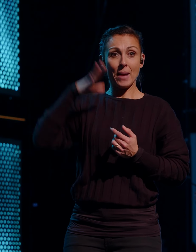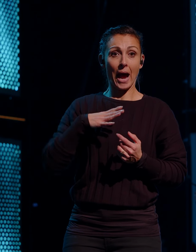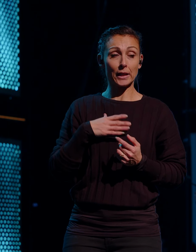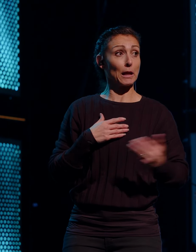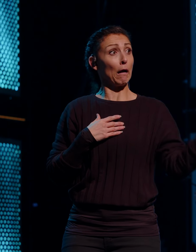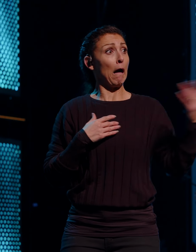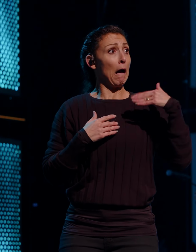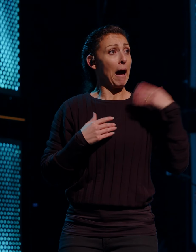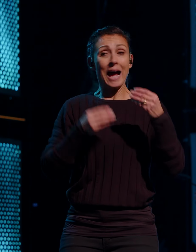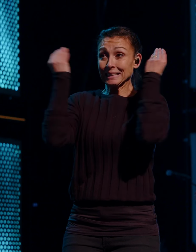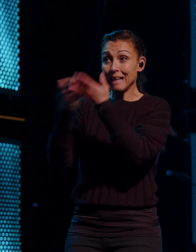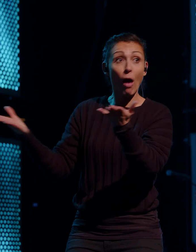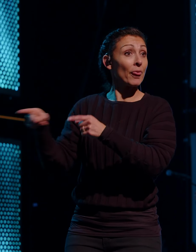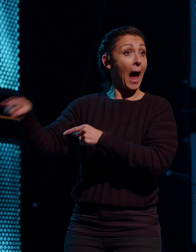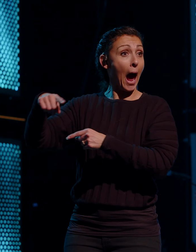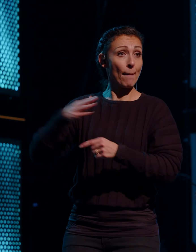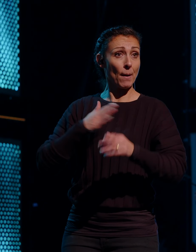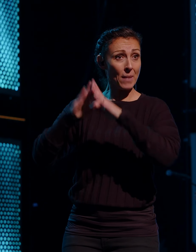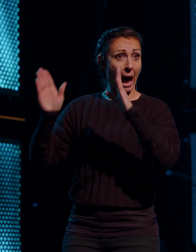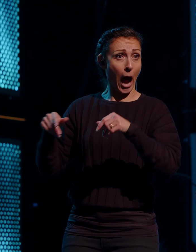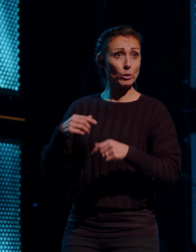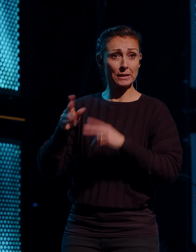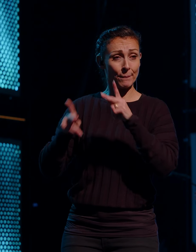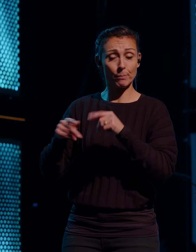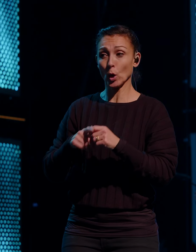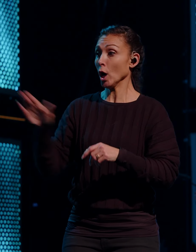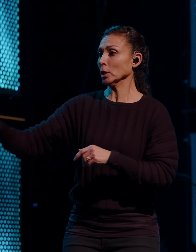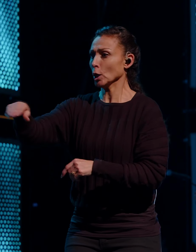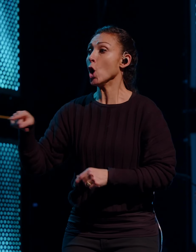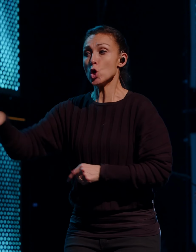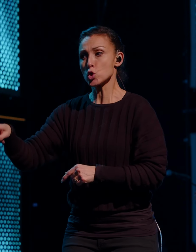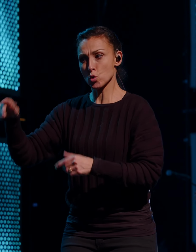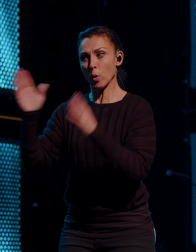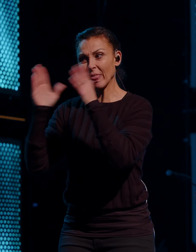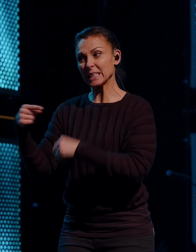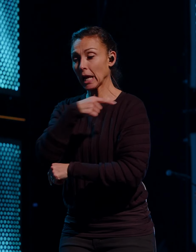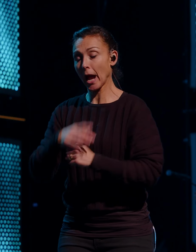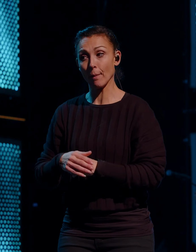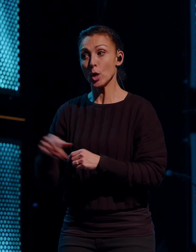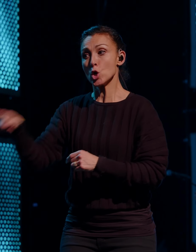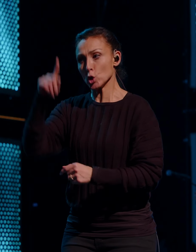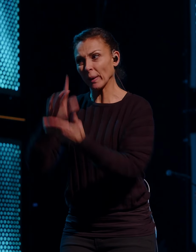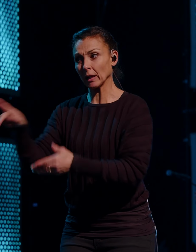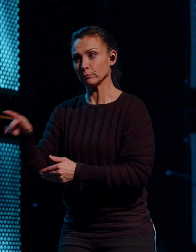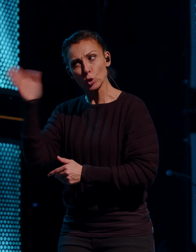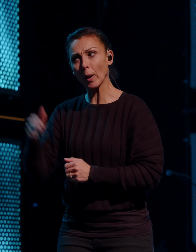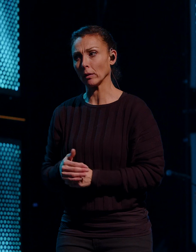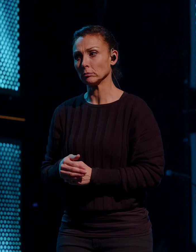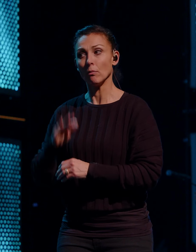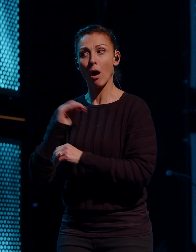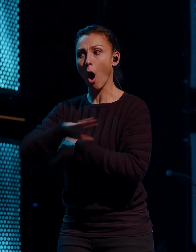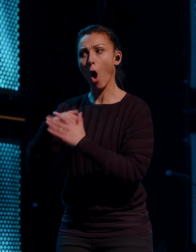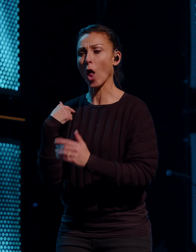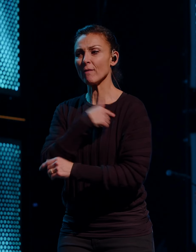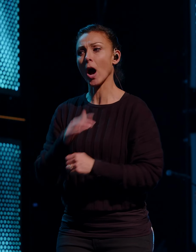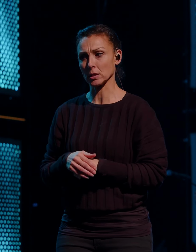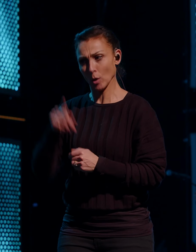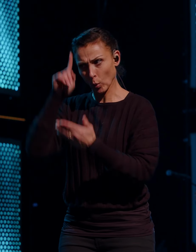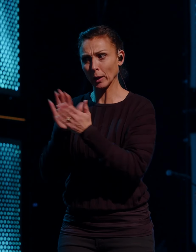blue collar man. He's like, you listen to what they say. Listen to it. You're believing. All of us are believing, you know. And after they believe, they all